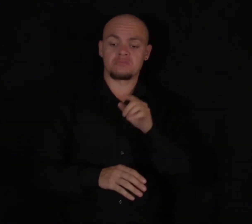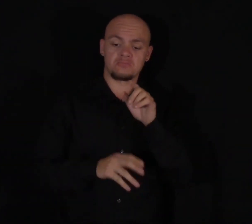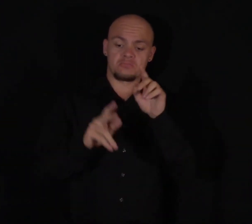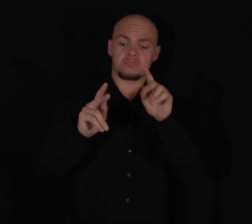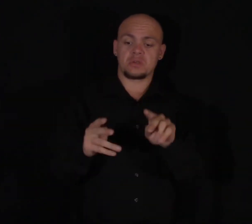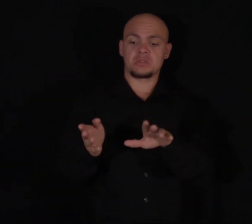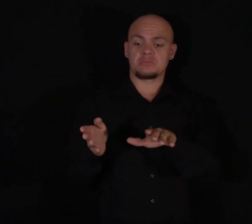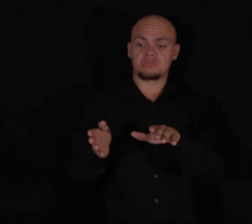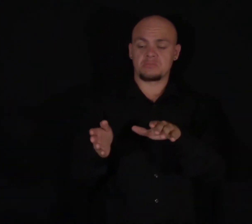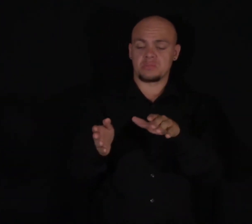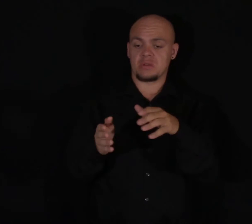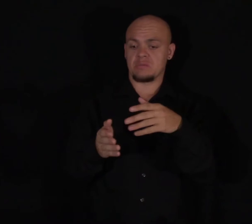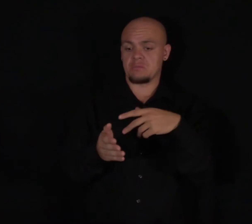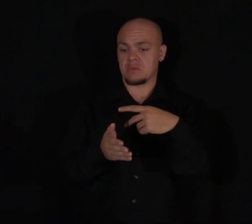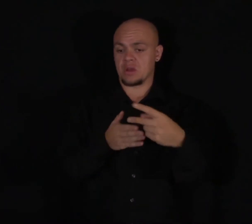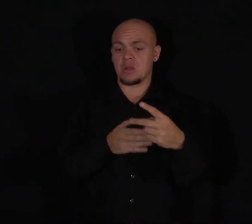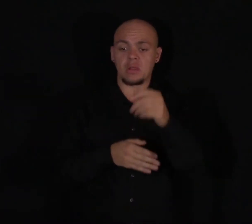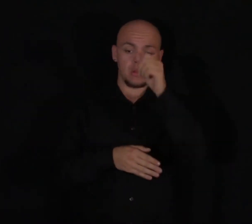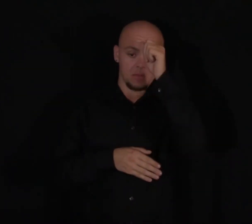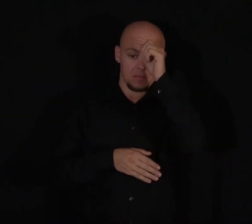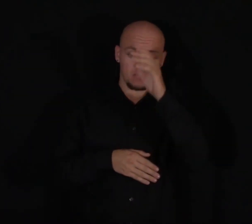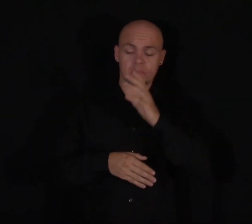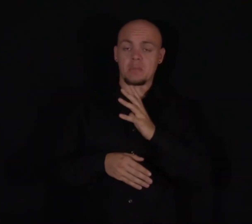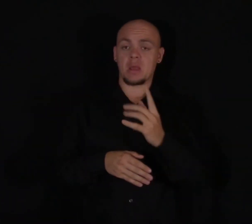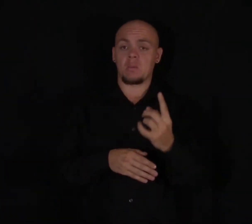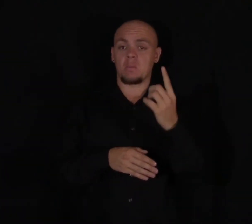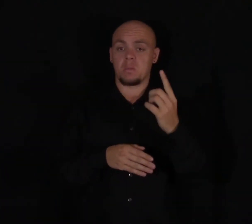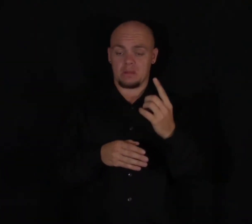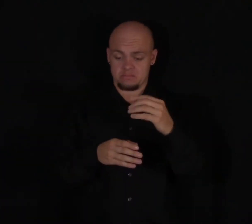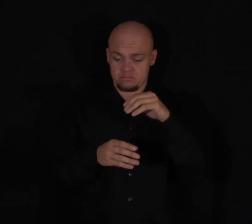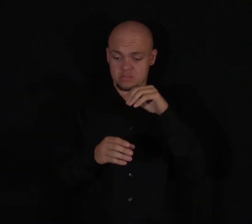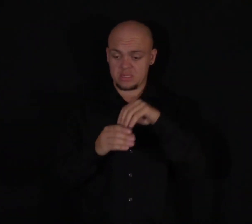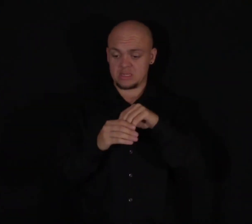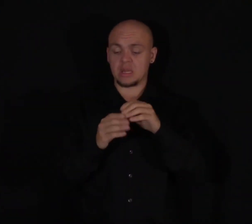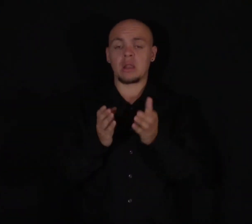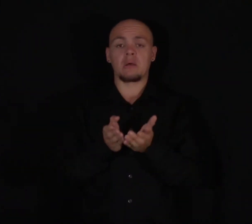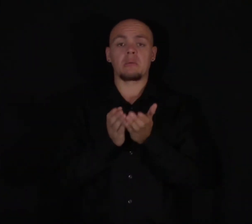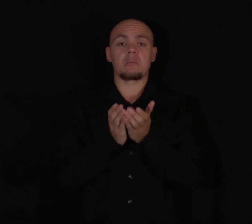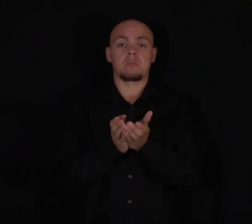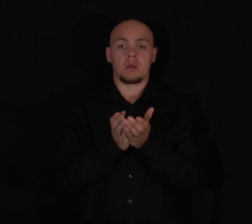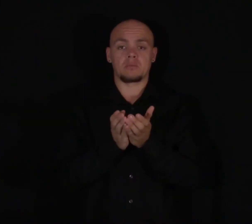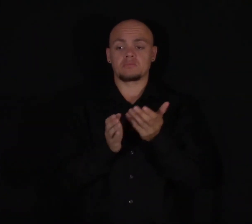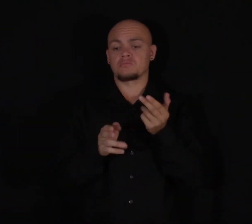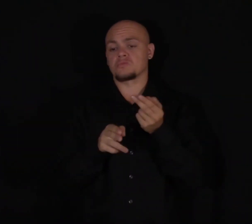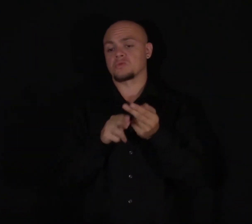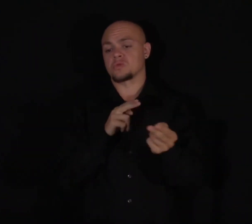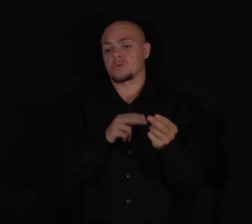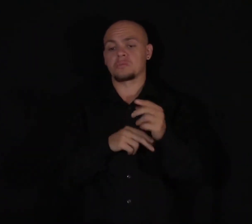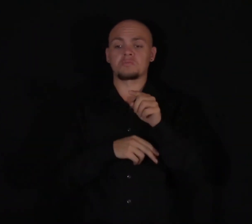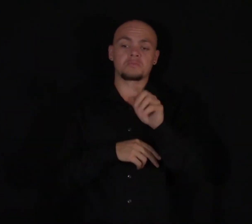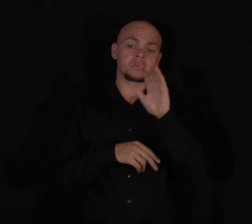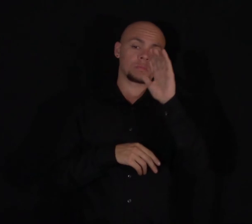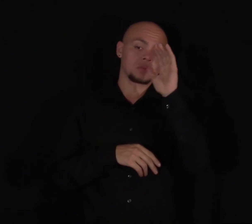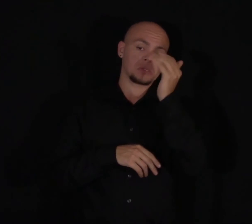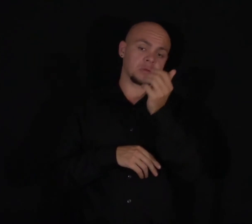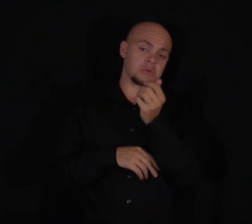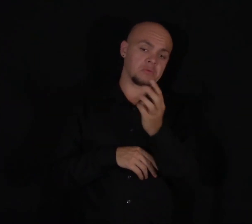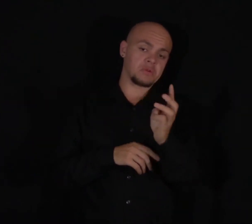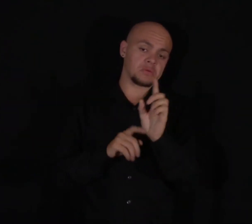boat with a single man in it at a short distance from the shore, and as far as he could judge by the light of a few stars, it was the